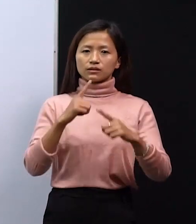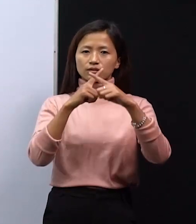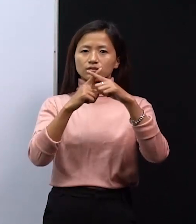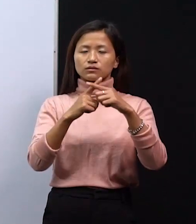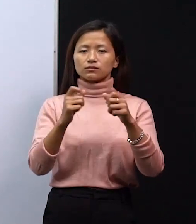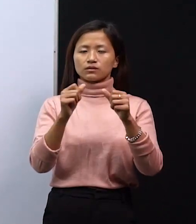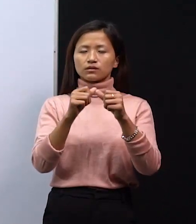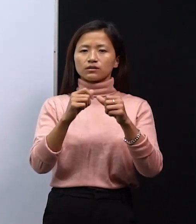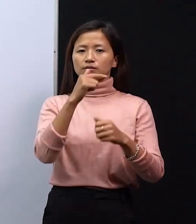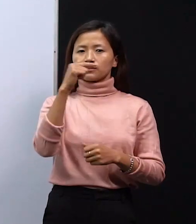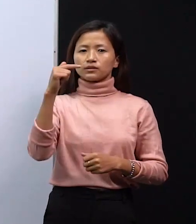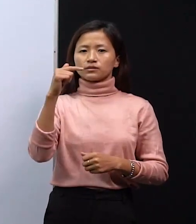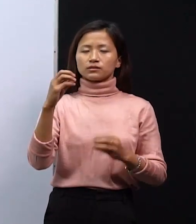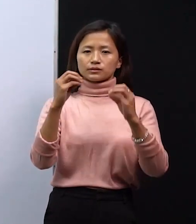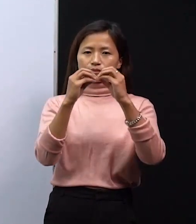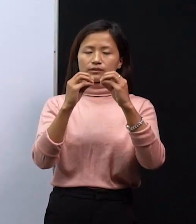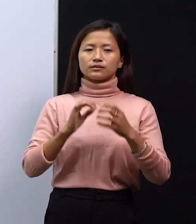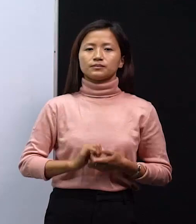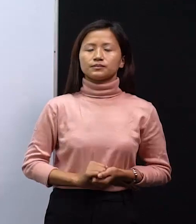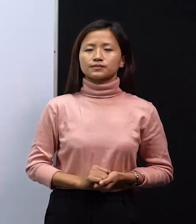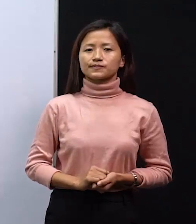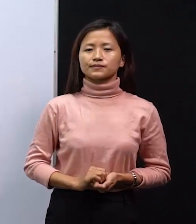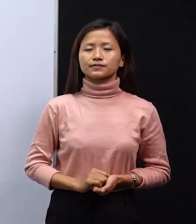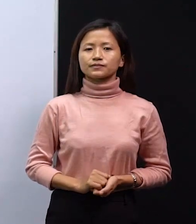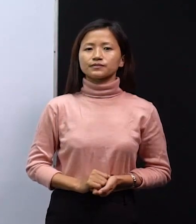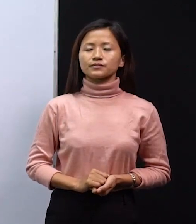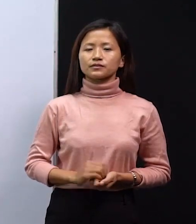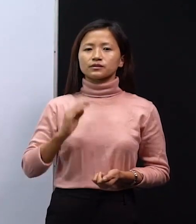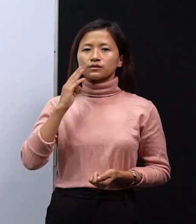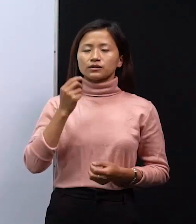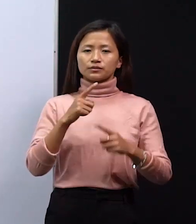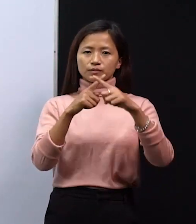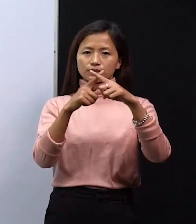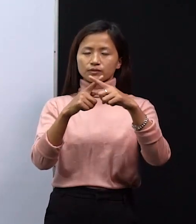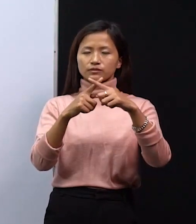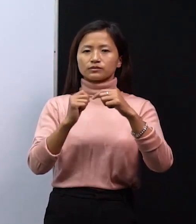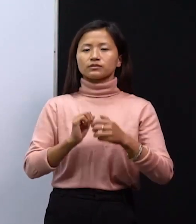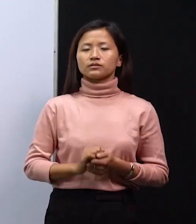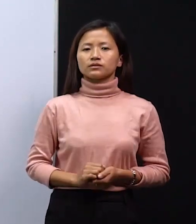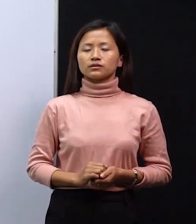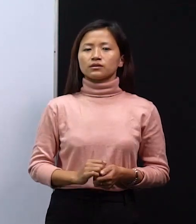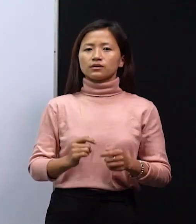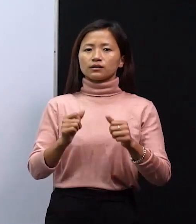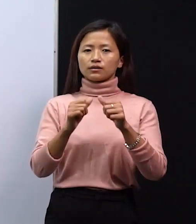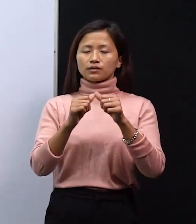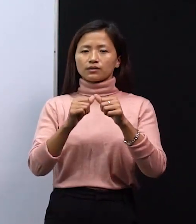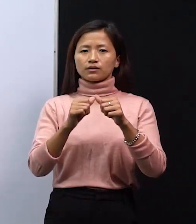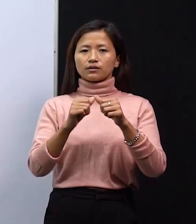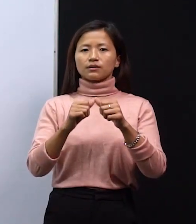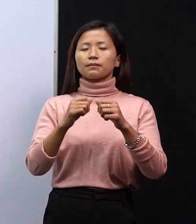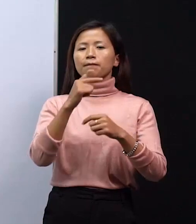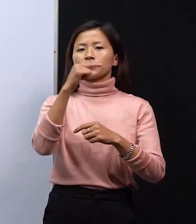into a minus b. So when you multiply these two, you get a minus b the whole